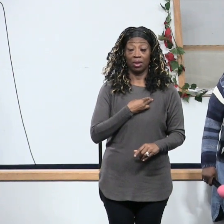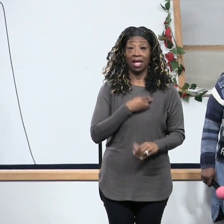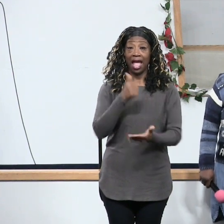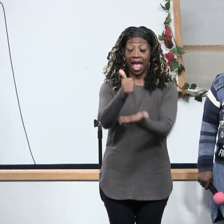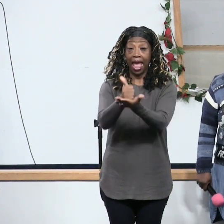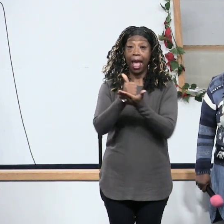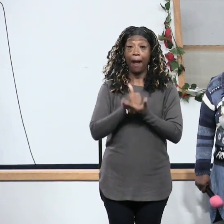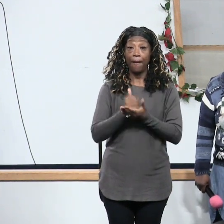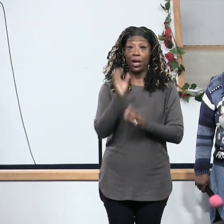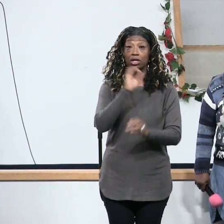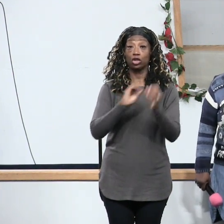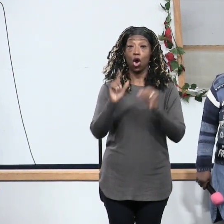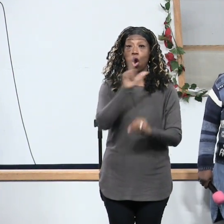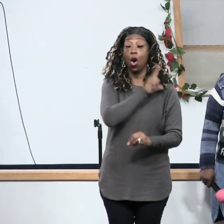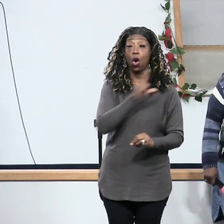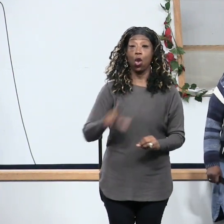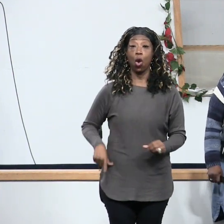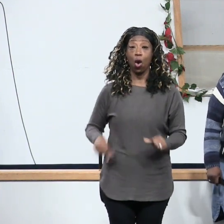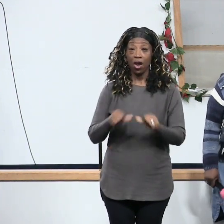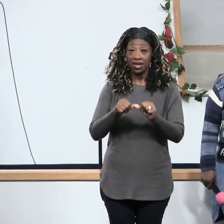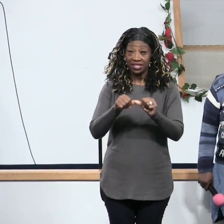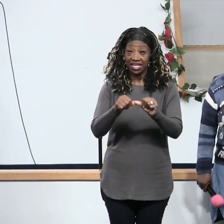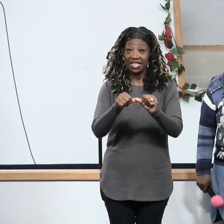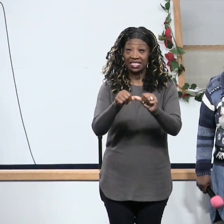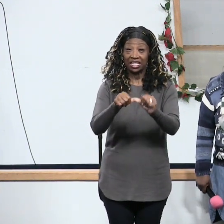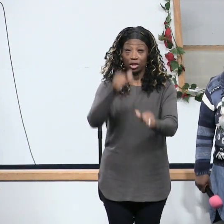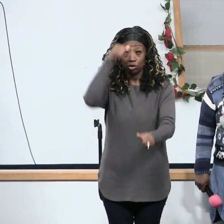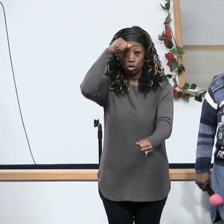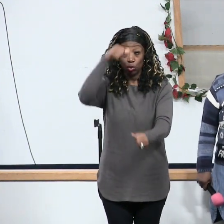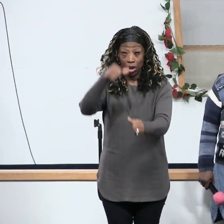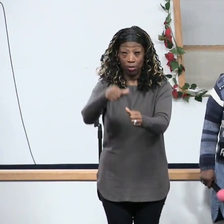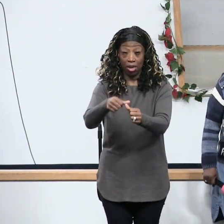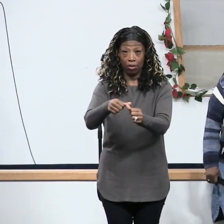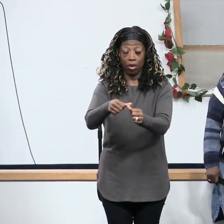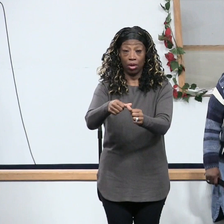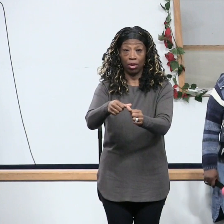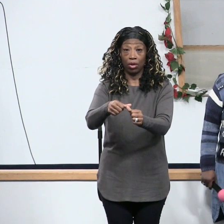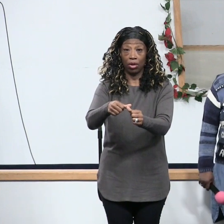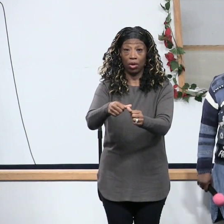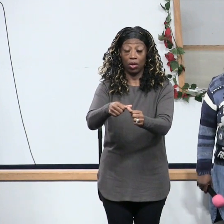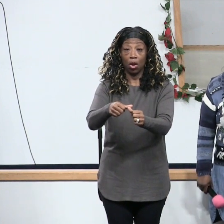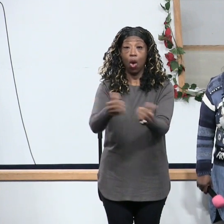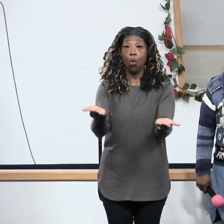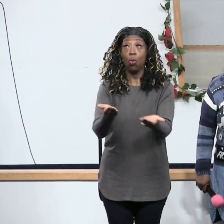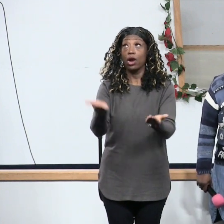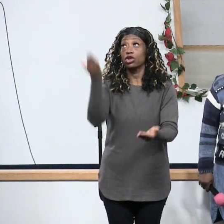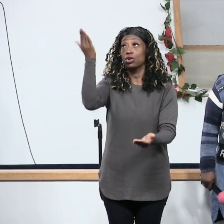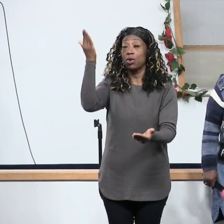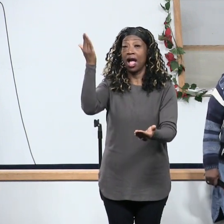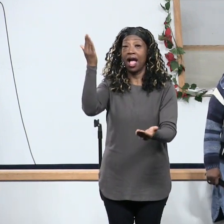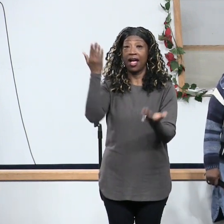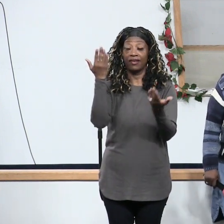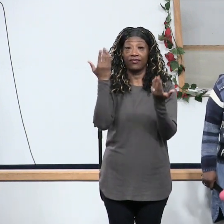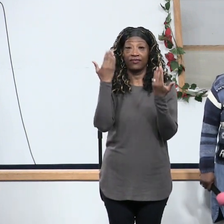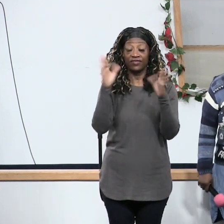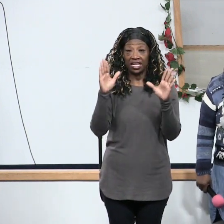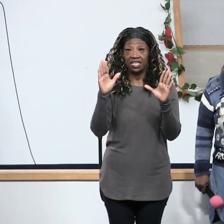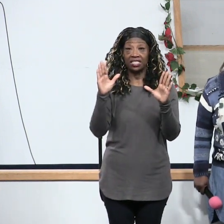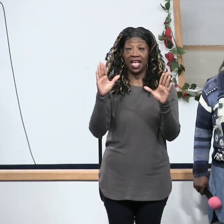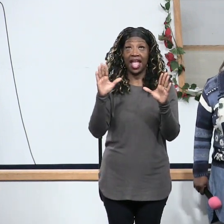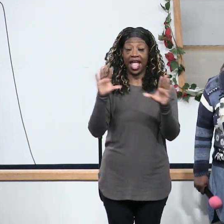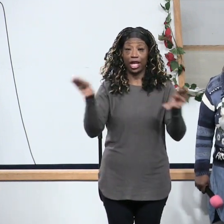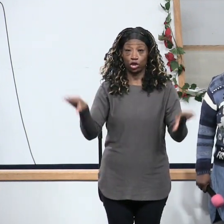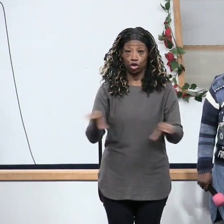Help us, oh Lord, to continually remember what you have done and what you're doing in our